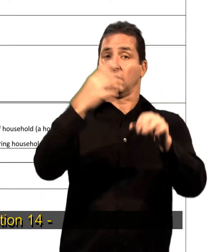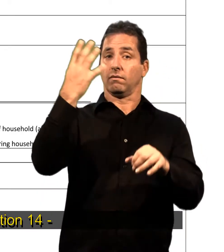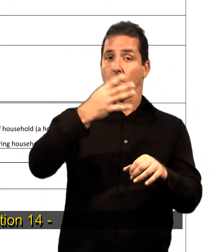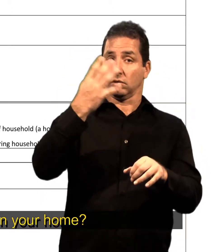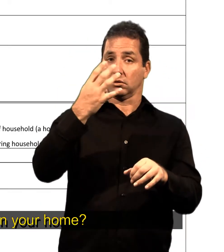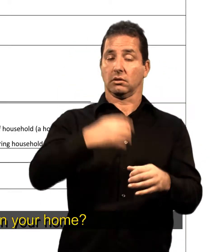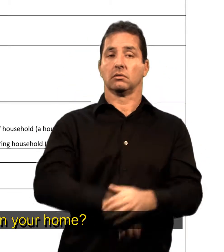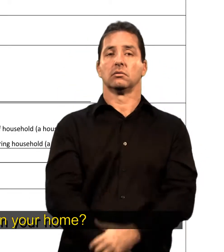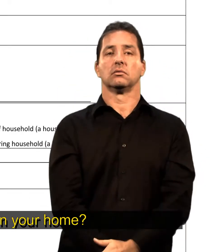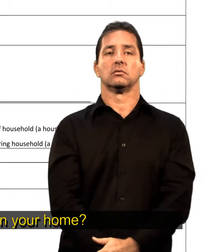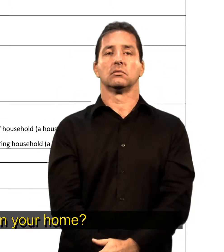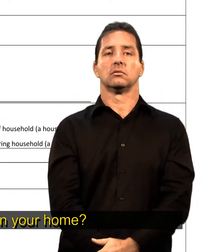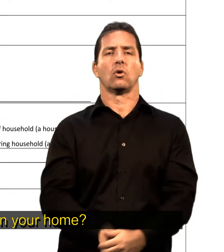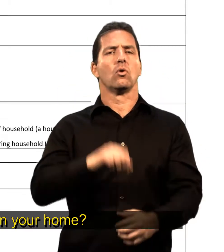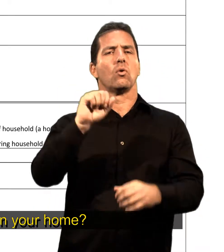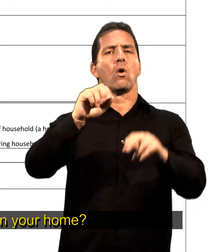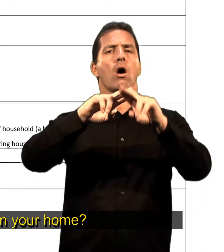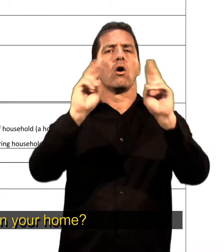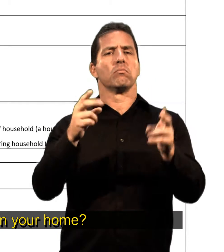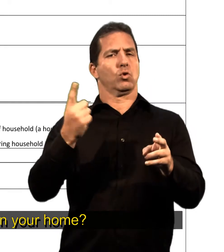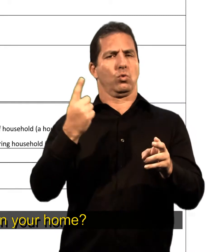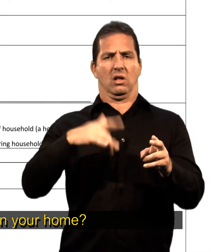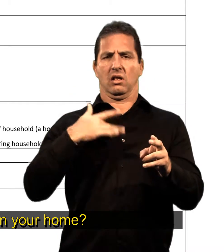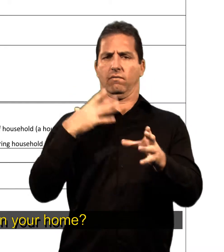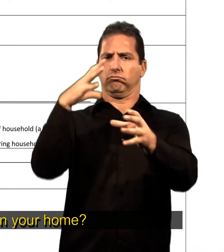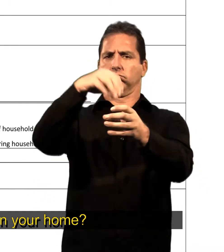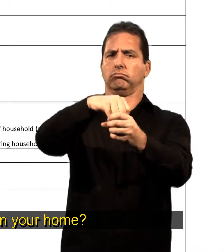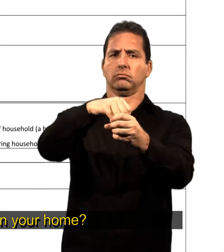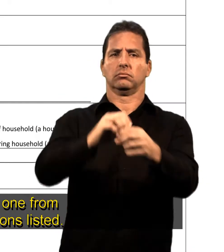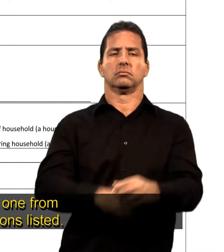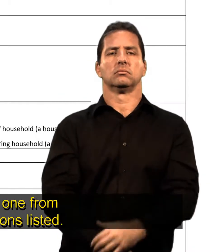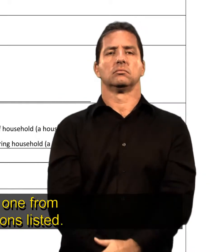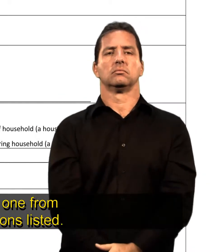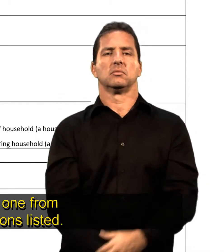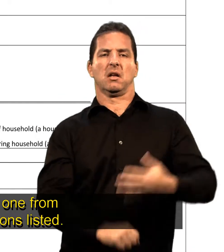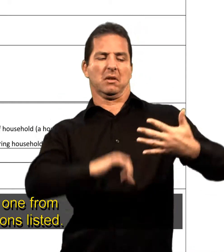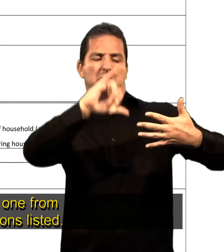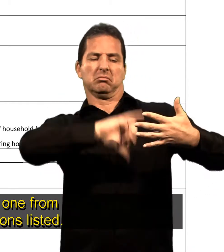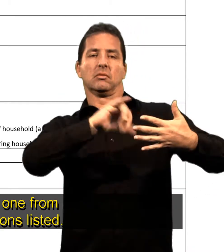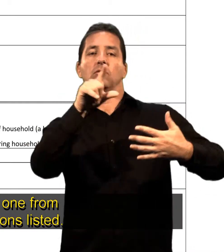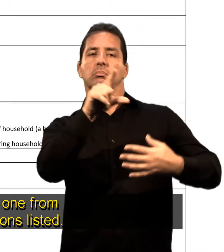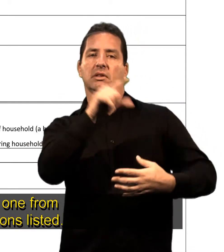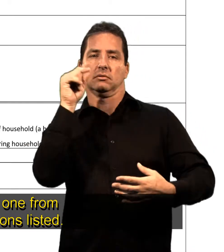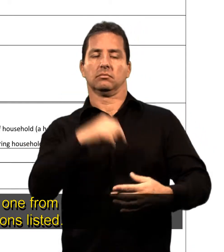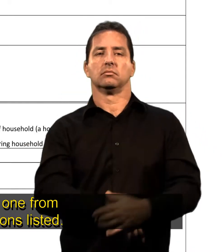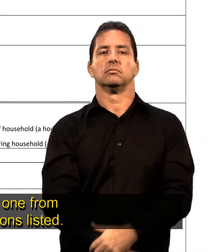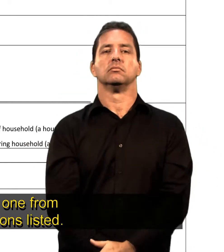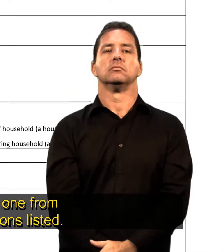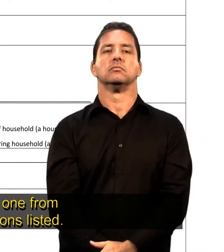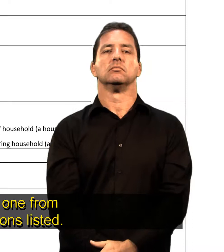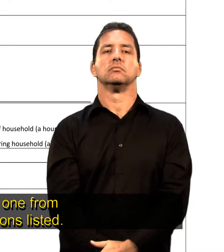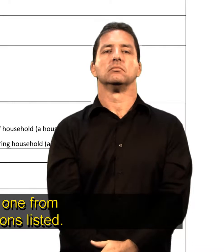Question 14. Who lives in your home? Select one of the options listed.